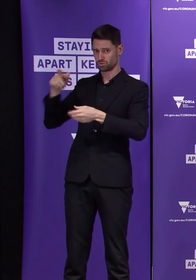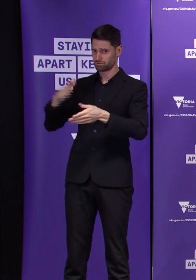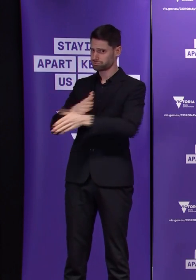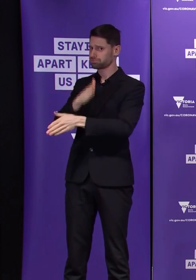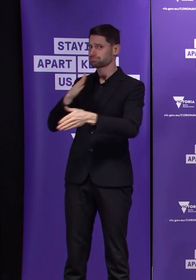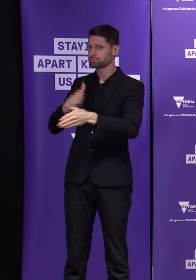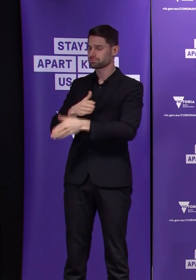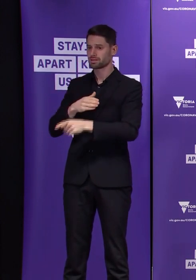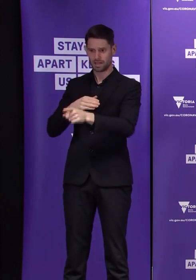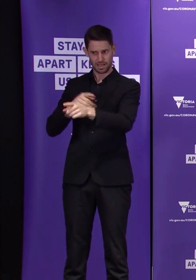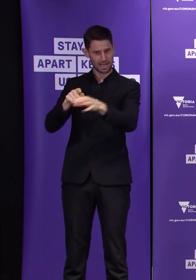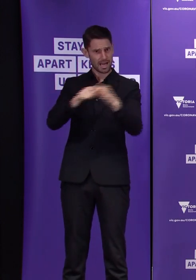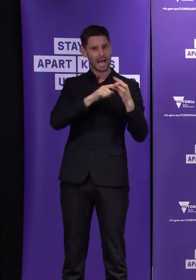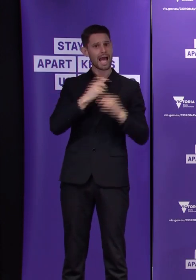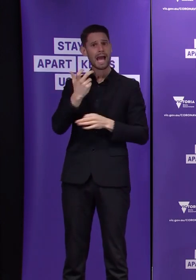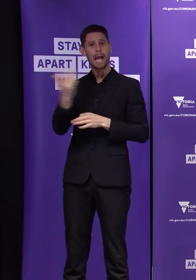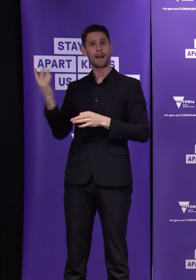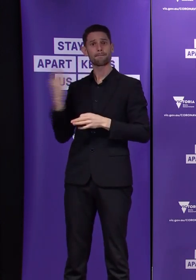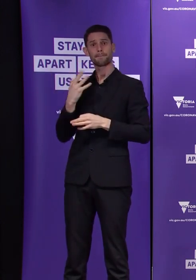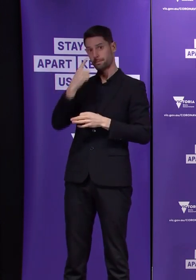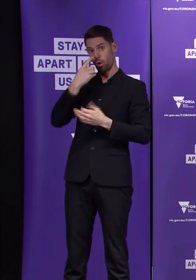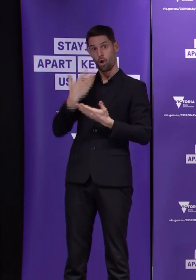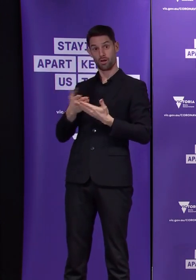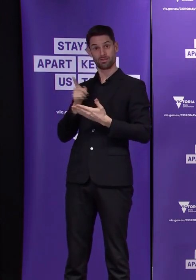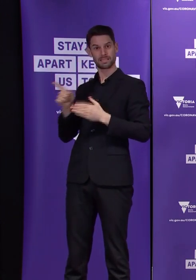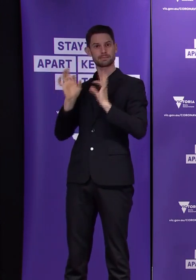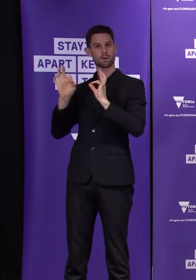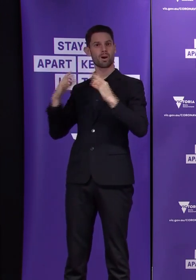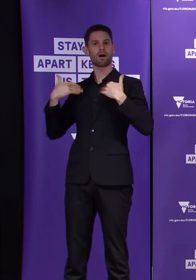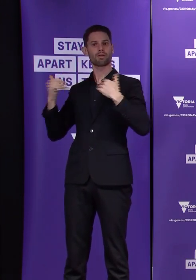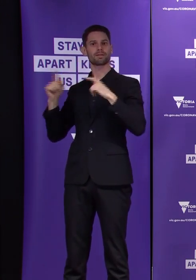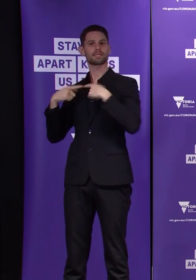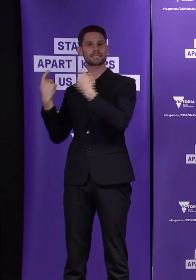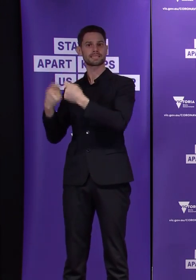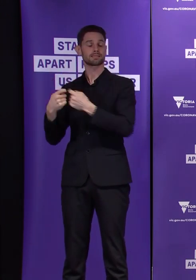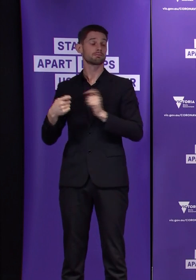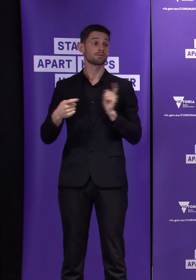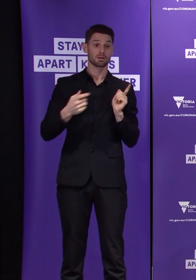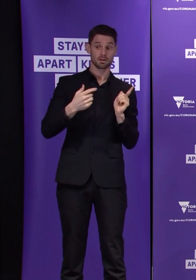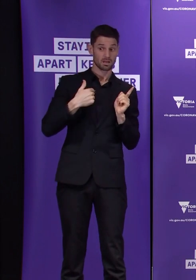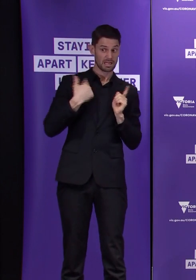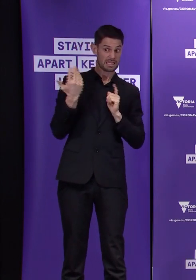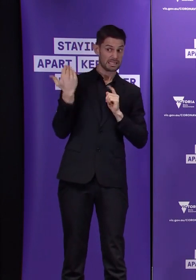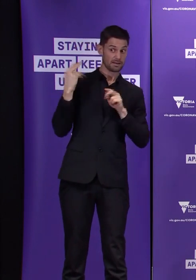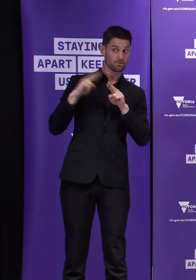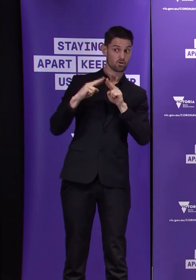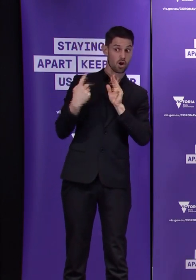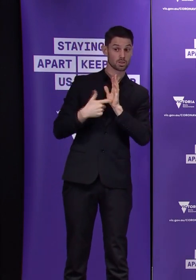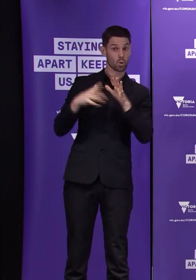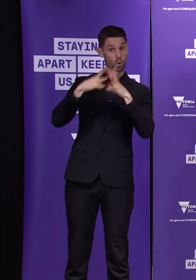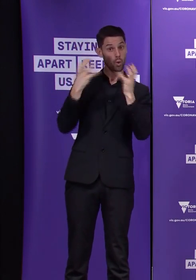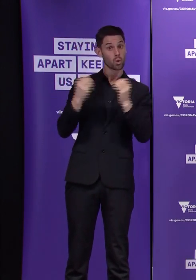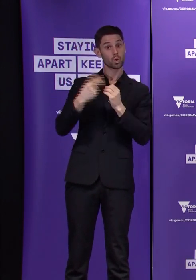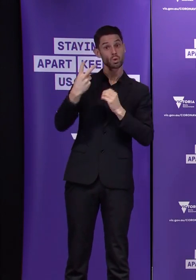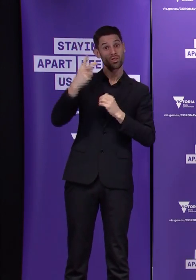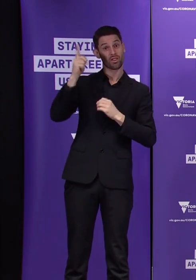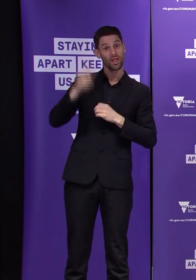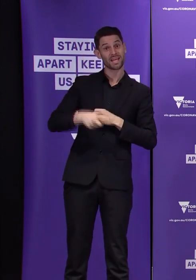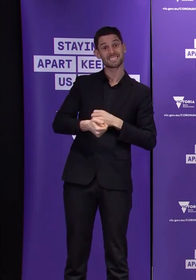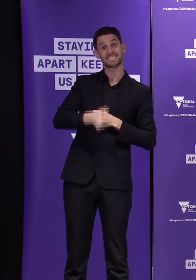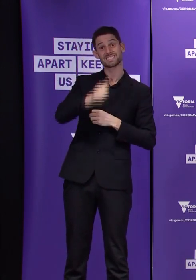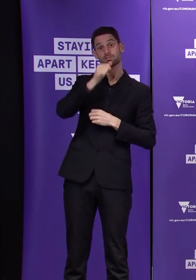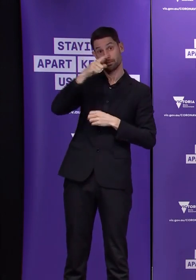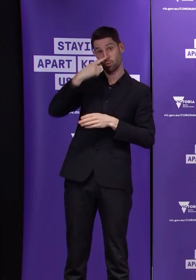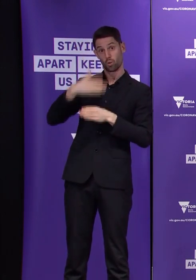got on that team now? My last update, which would be as of Friday, I think we're up to about 2,600 people. They